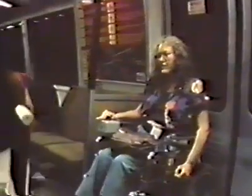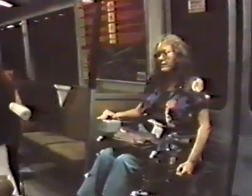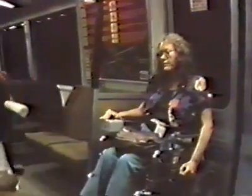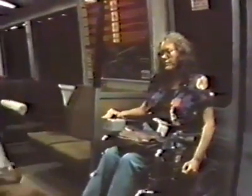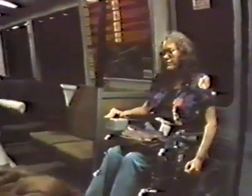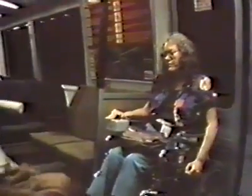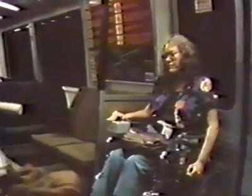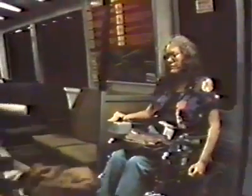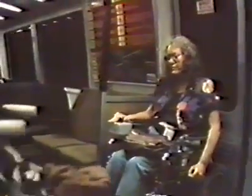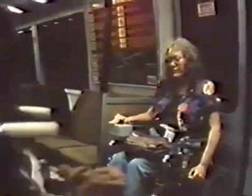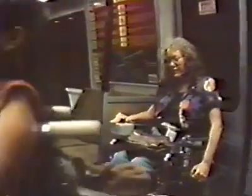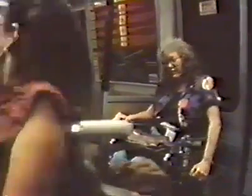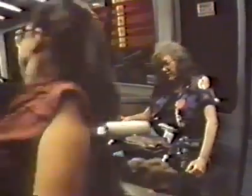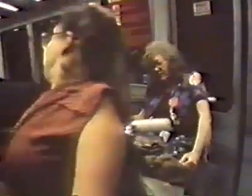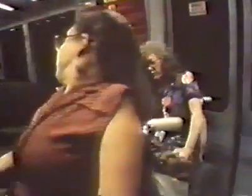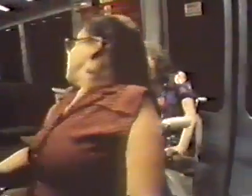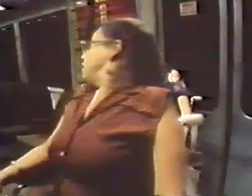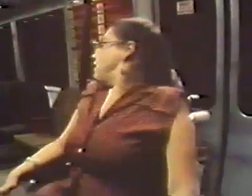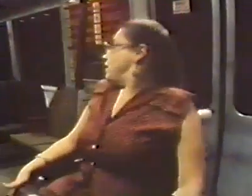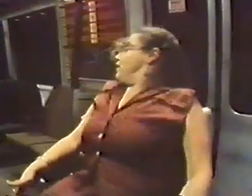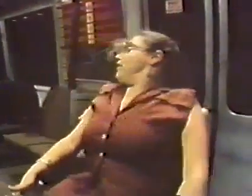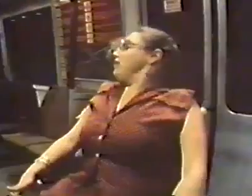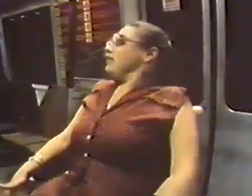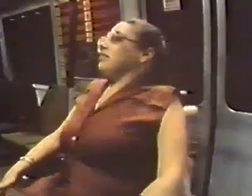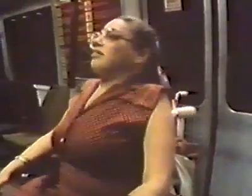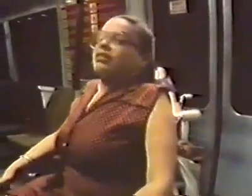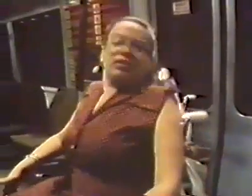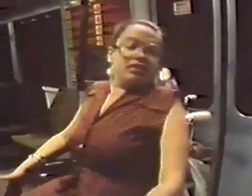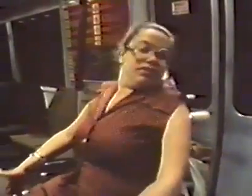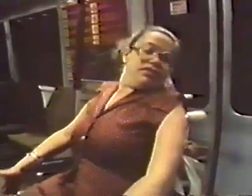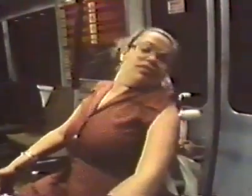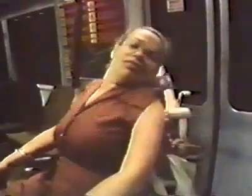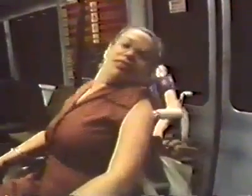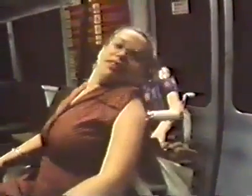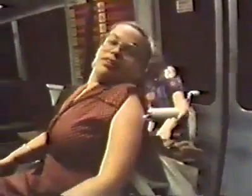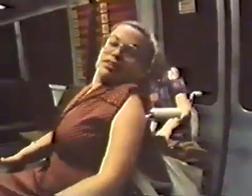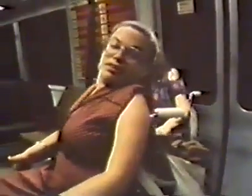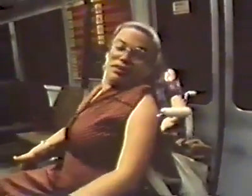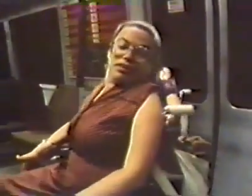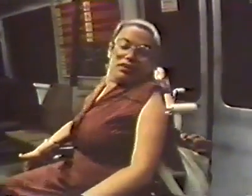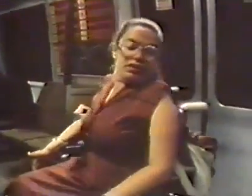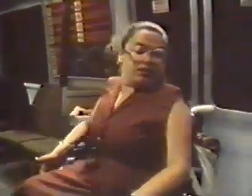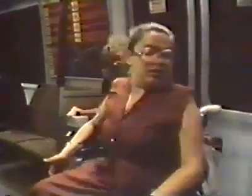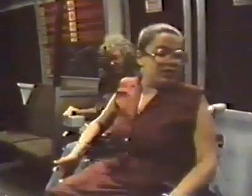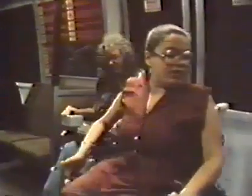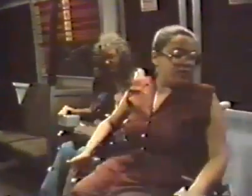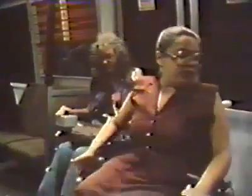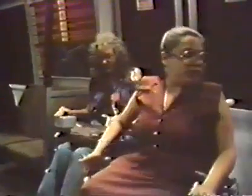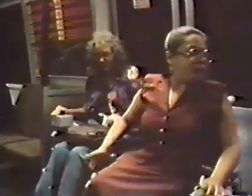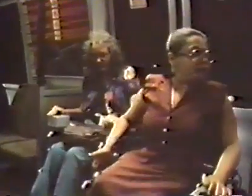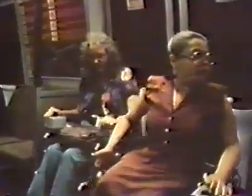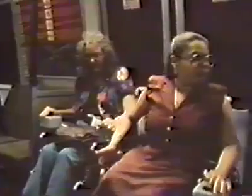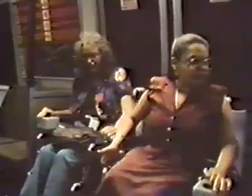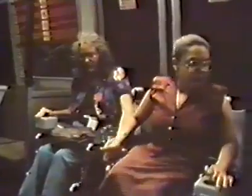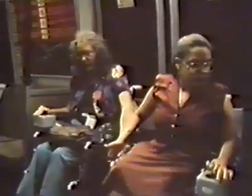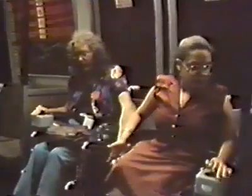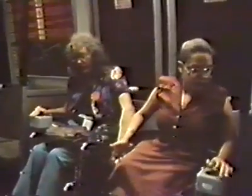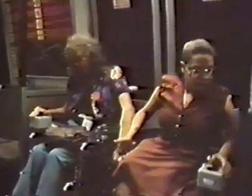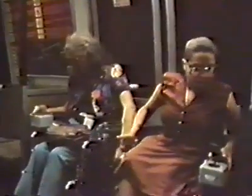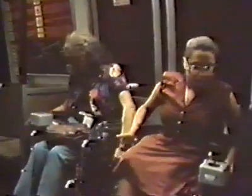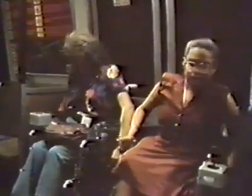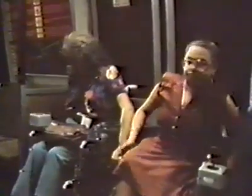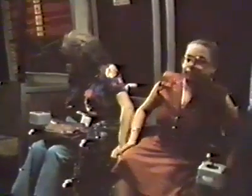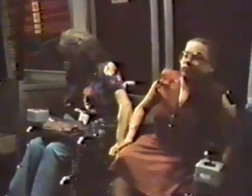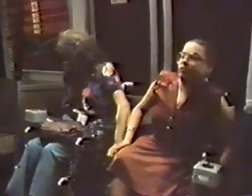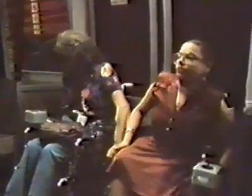Kitty Cohn recalls the struggle to get the San Francisco Bay Area bus company to conform to the law. It was a hard fight. We had to